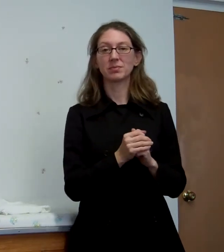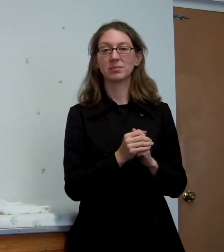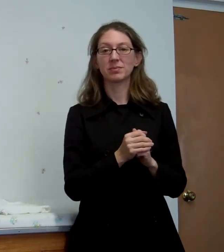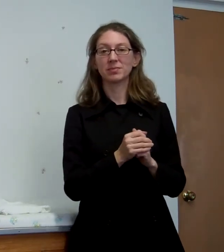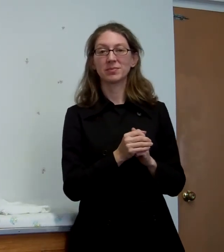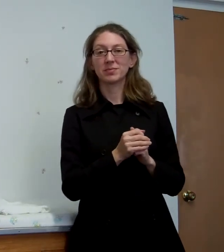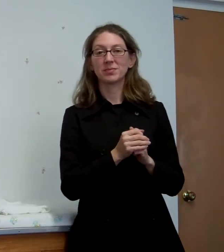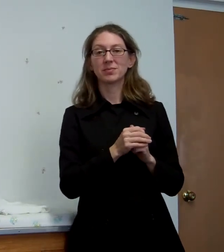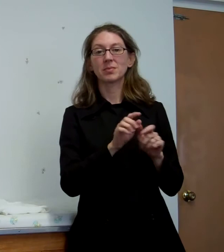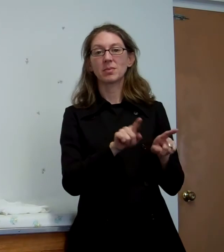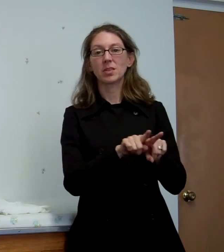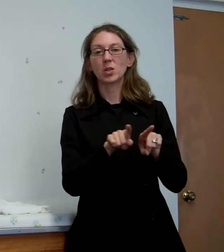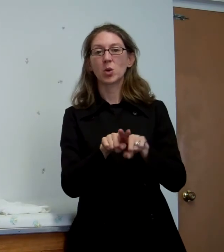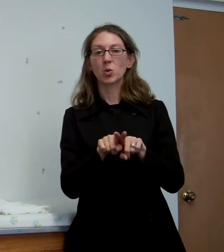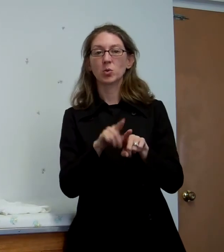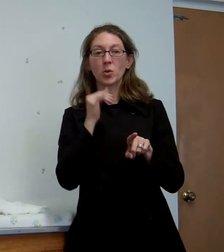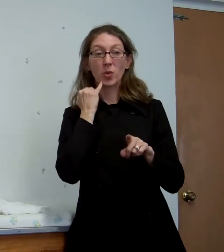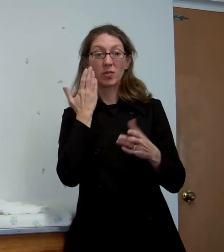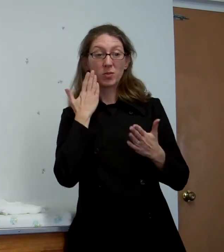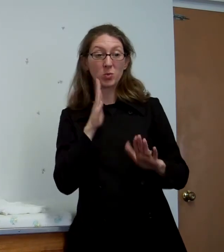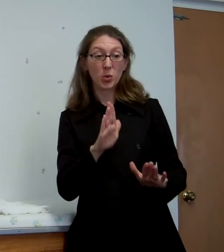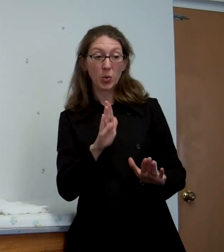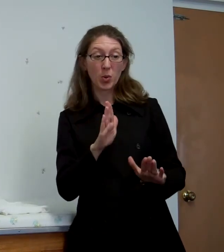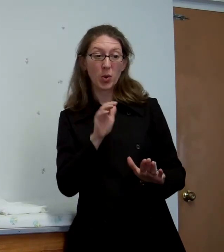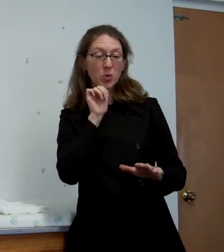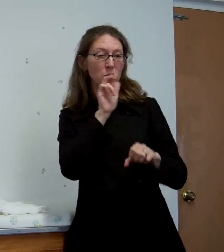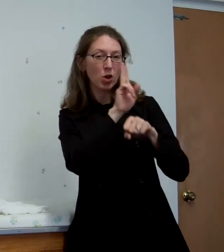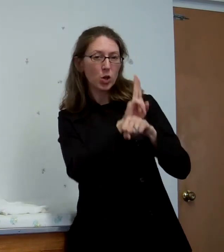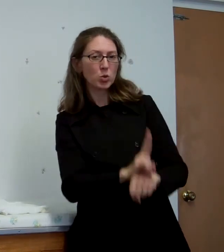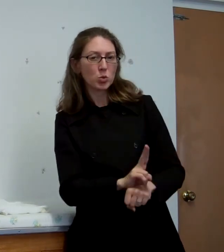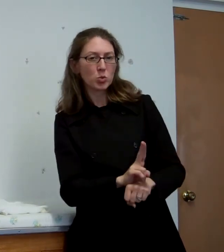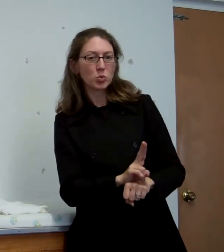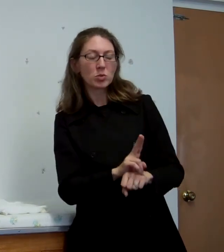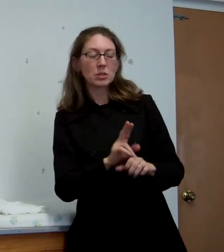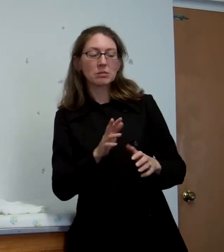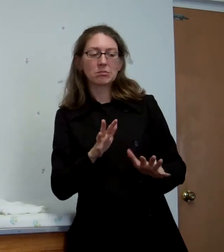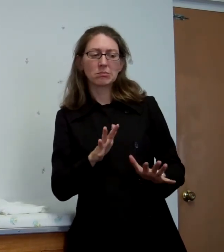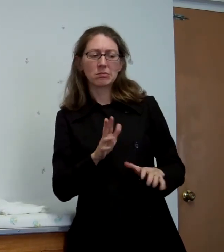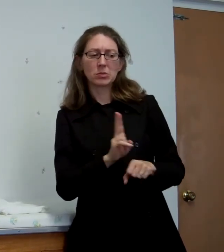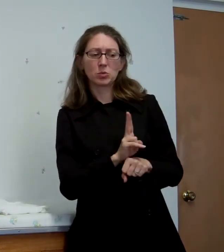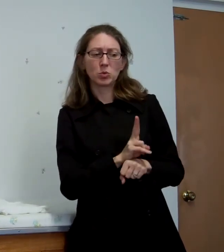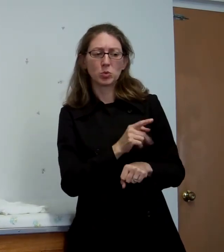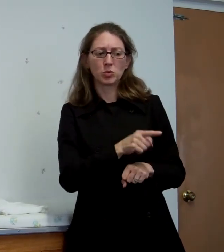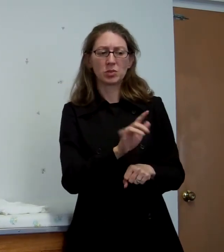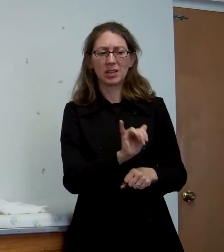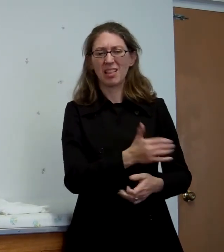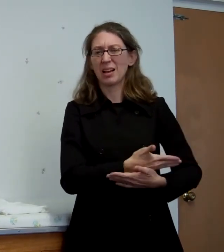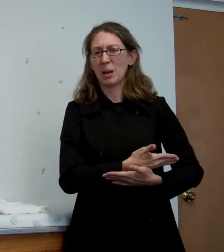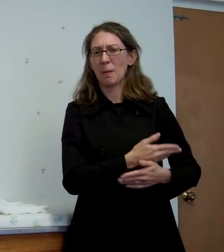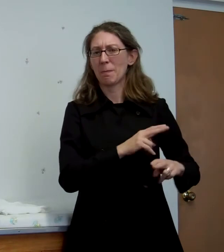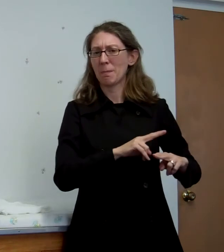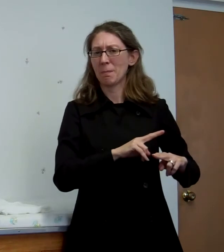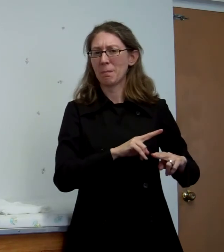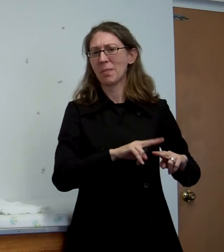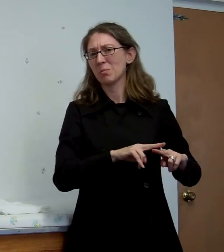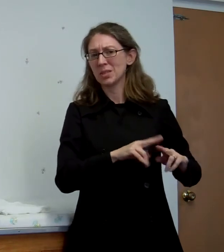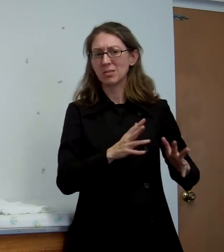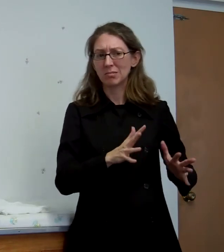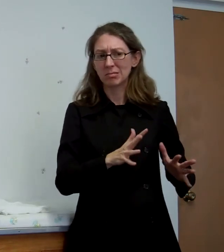and they can be intimidating to caregivers. They also don't dry as quickly as flats